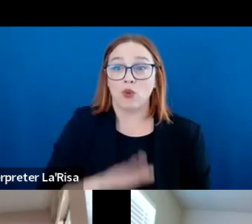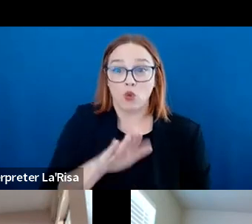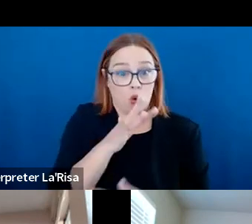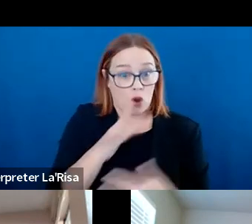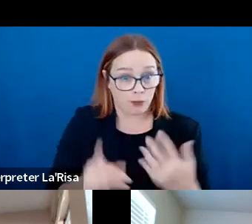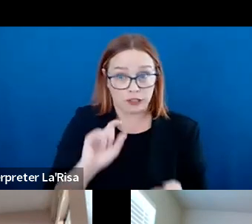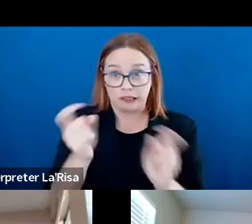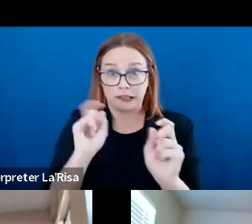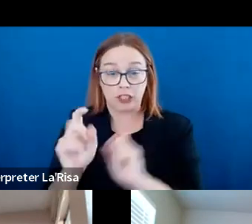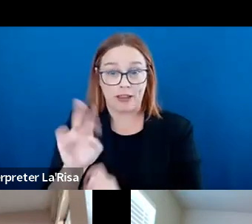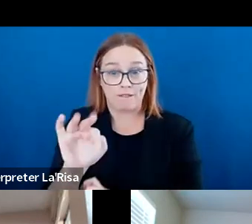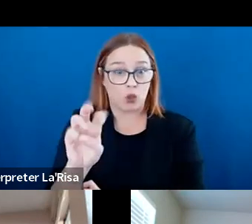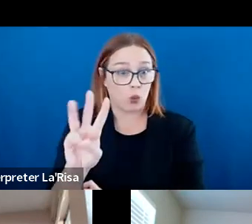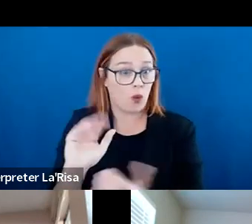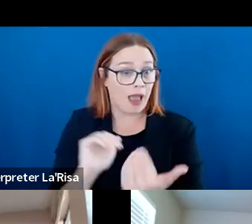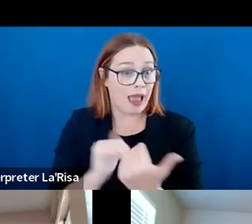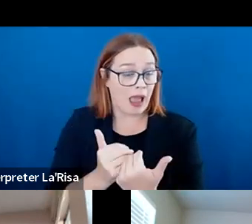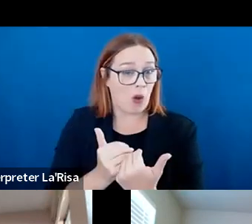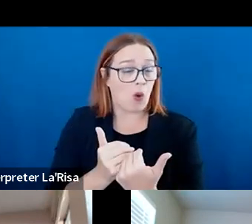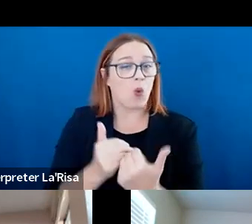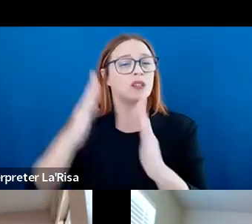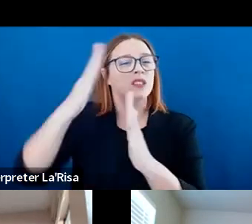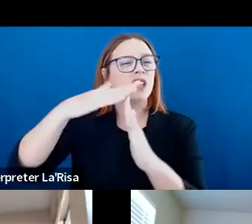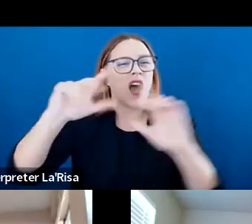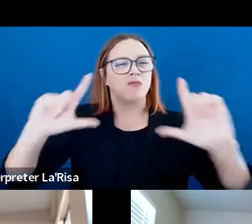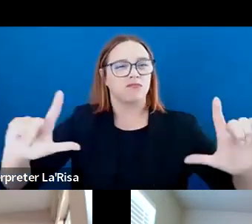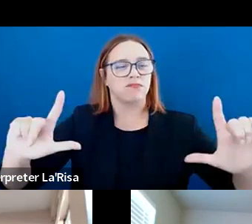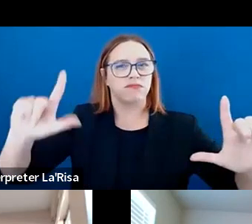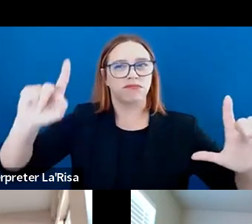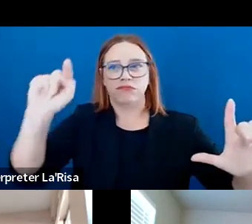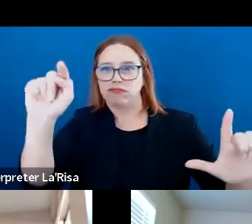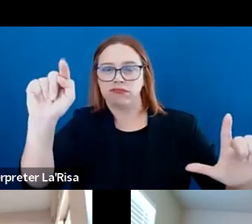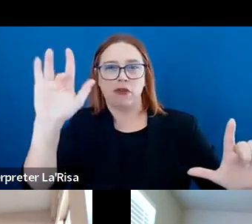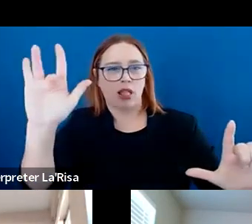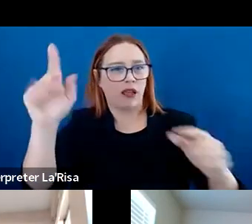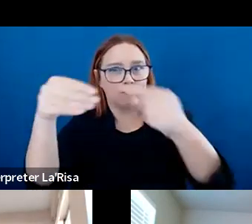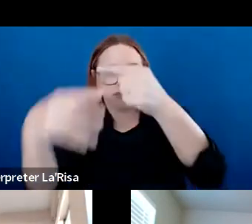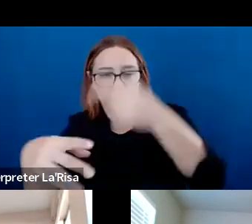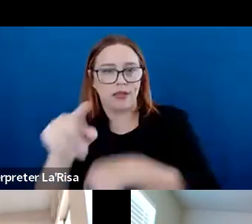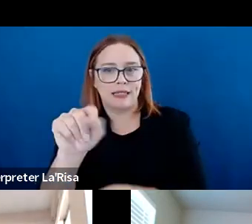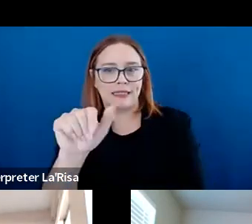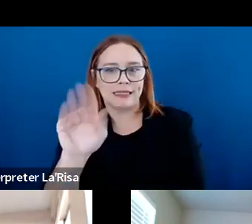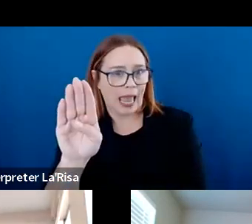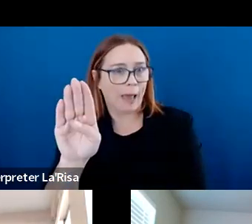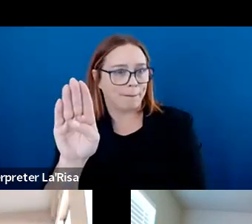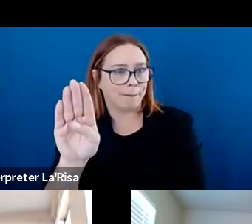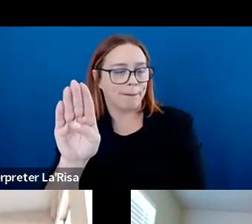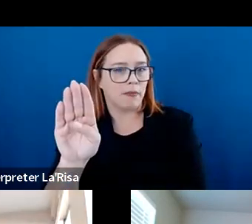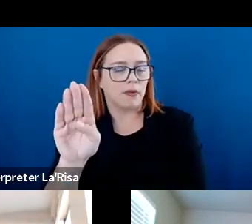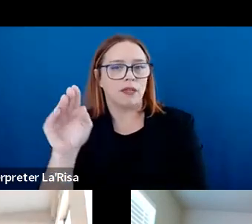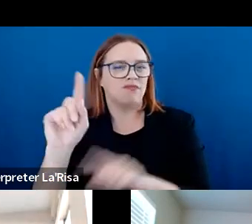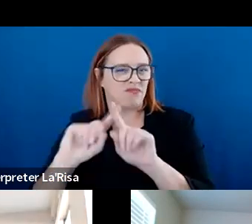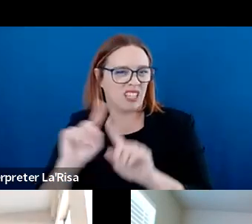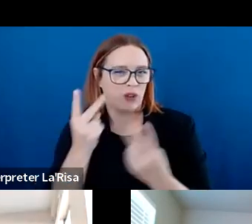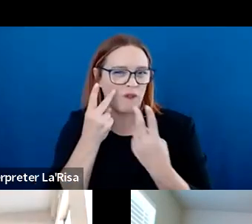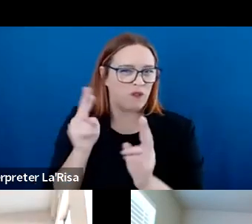screen under a tab for view. If you are having technical